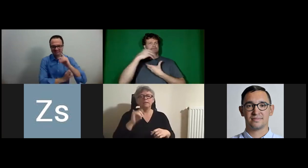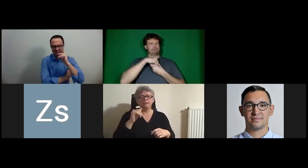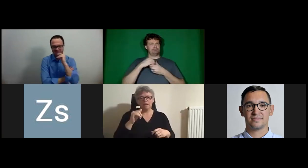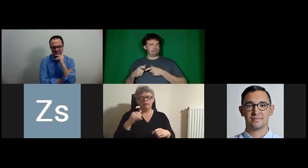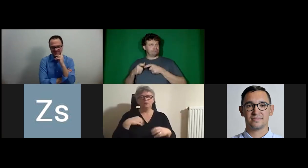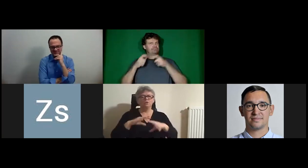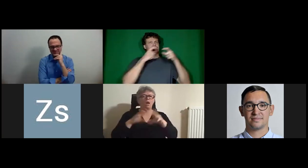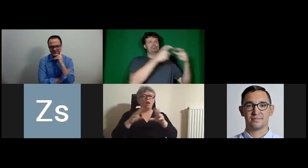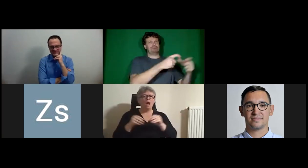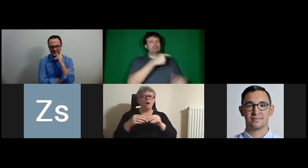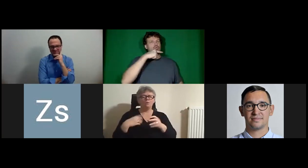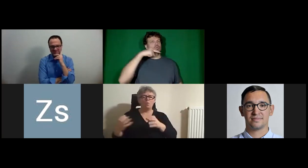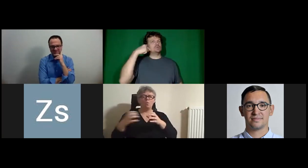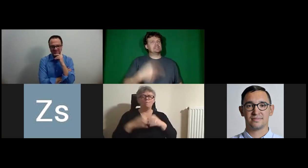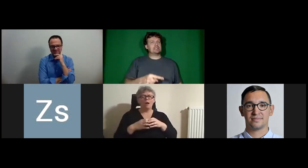right?